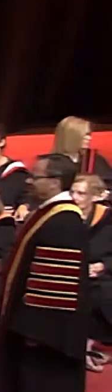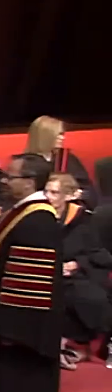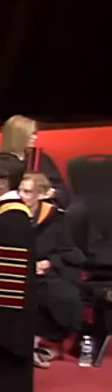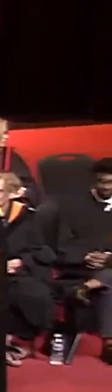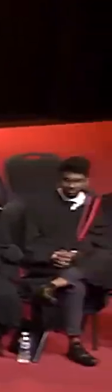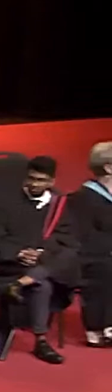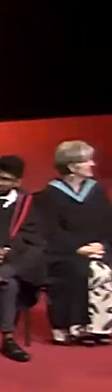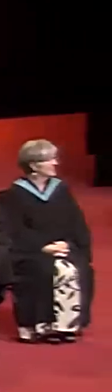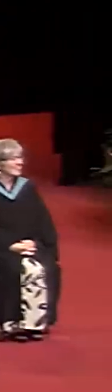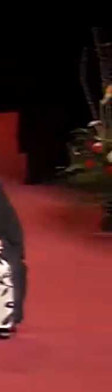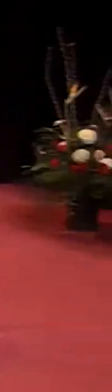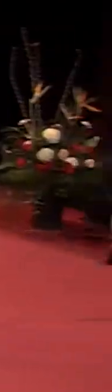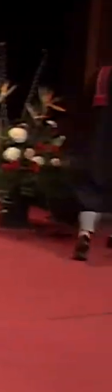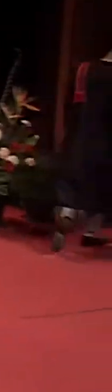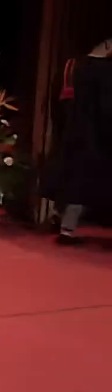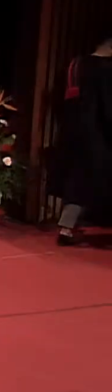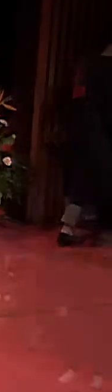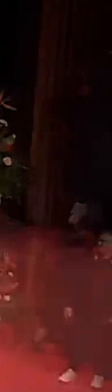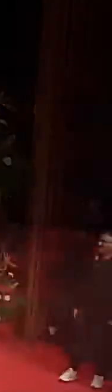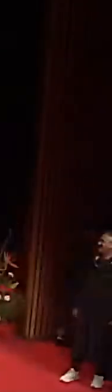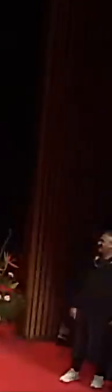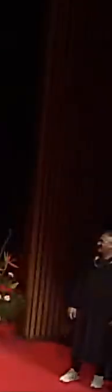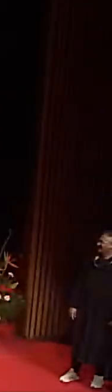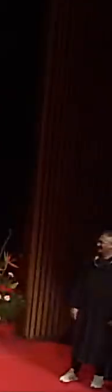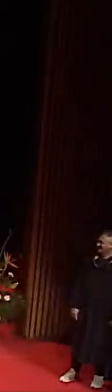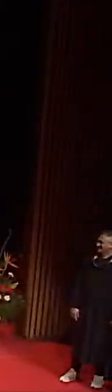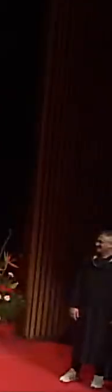Keaton Chirwati, honors.